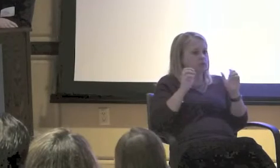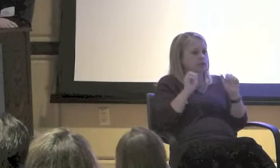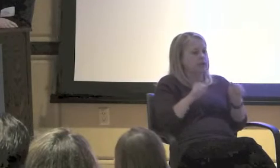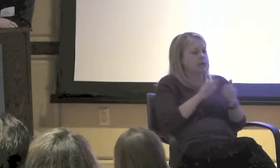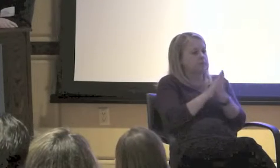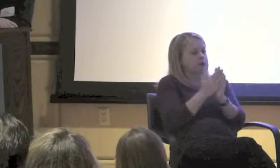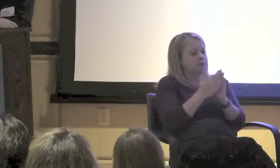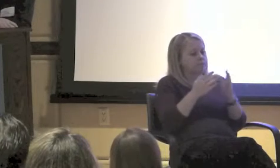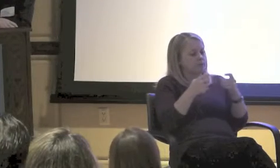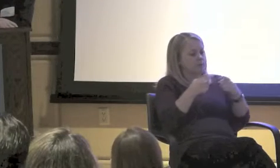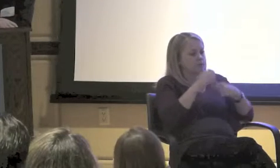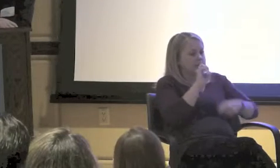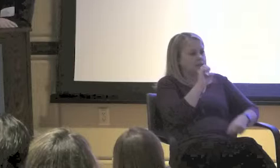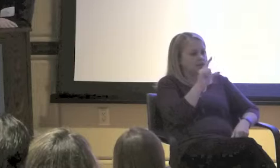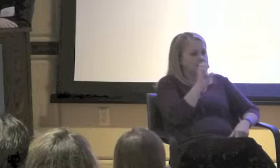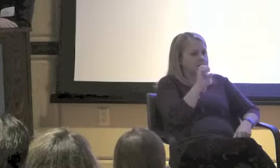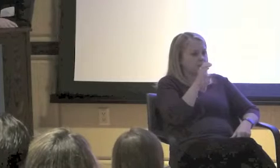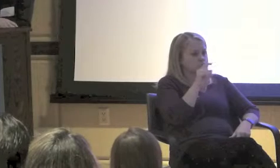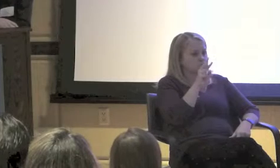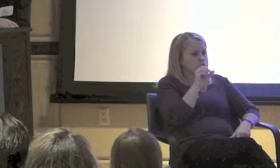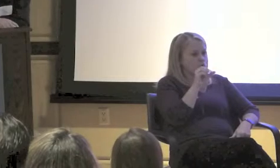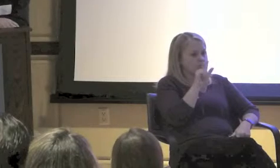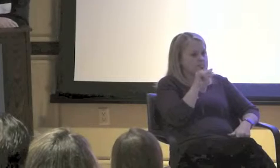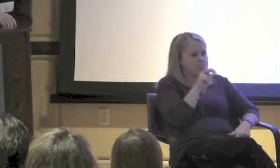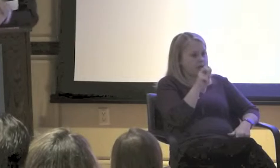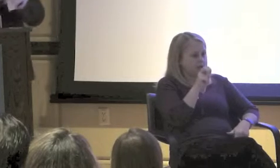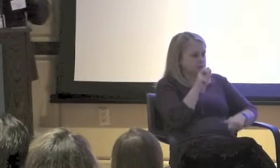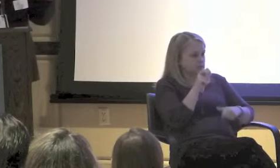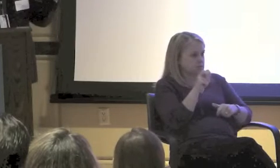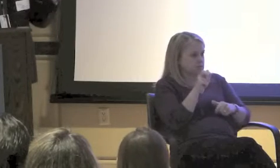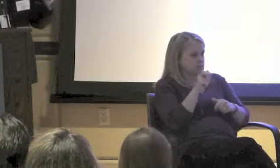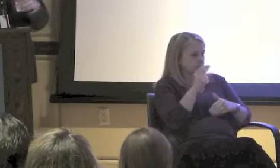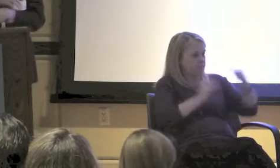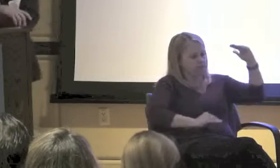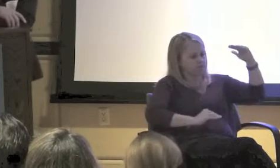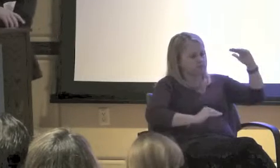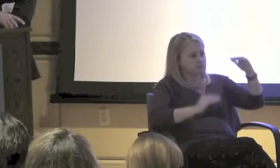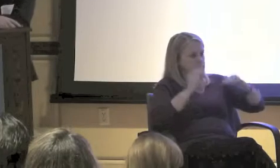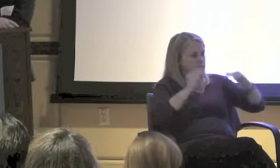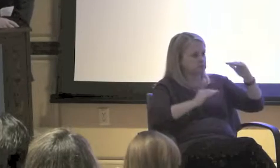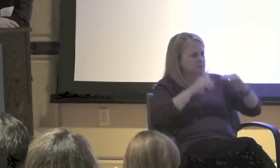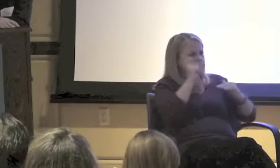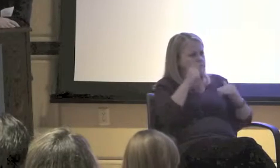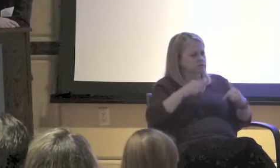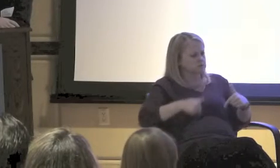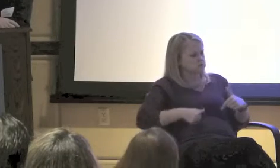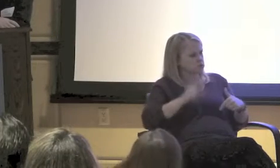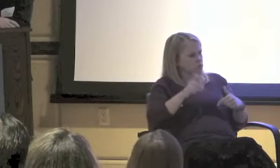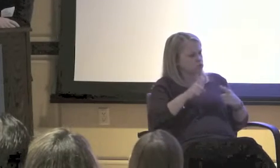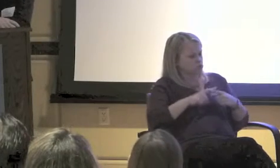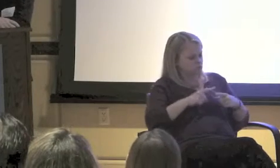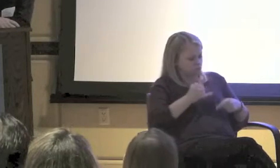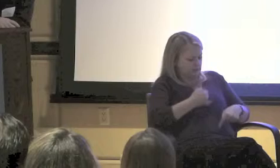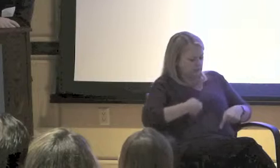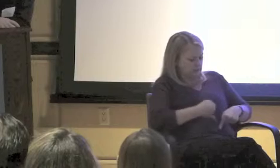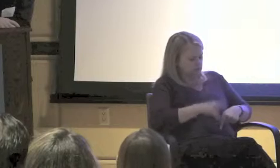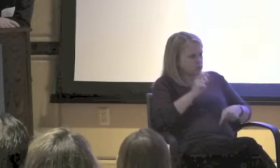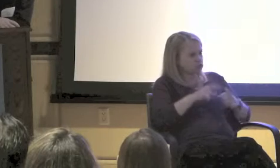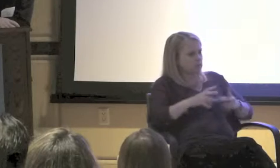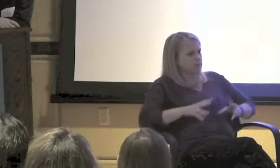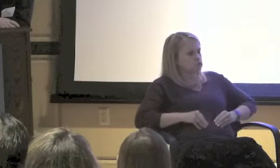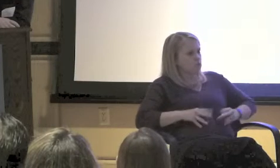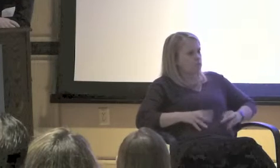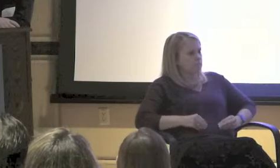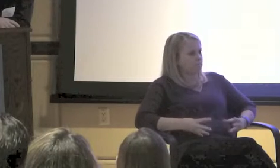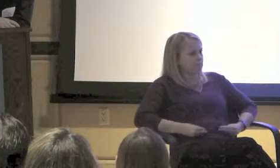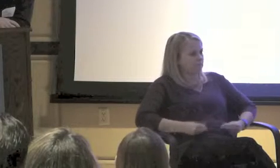electrolyte imbalances because the intestine will continue to absorb. That's what it's designed to do, and so it will absorb whatever's in the